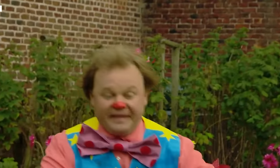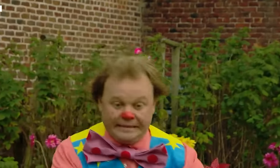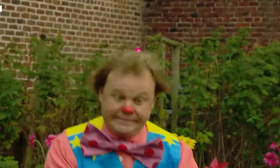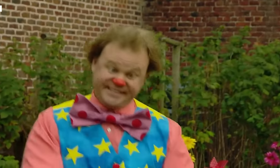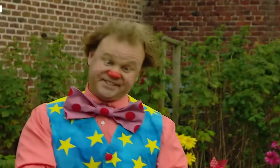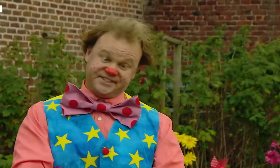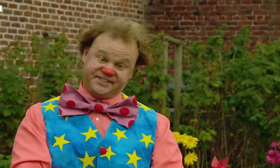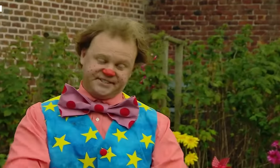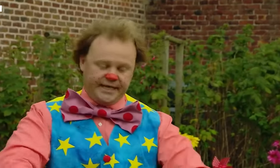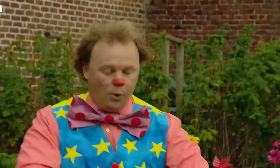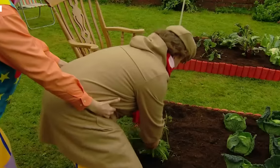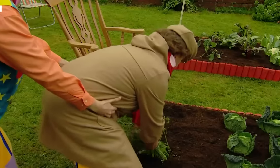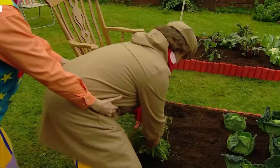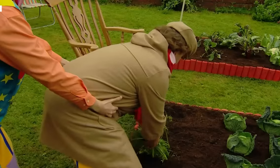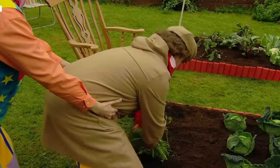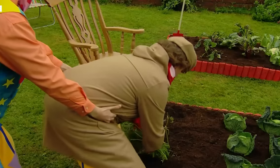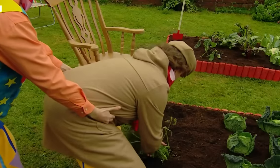Heave! Right, here we go. One, two, three.